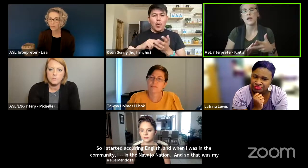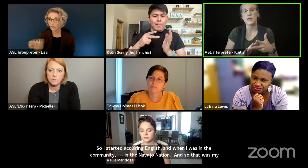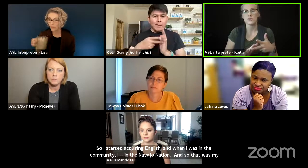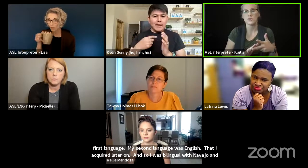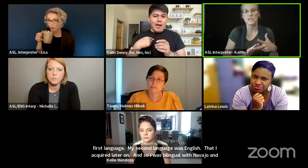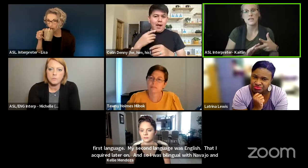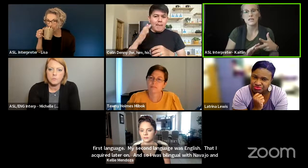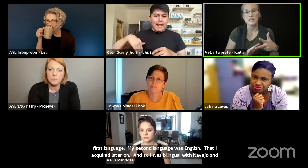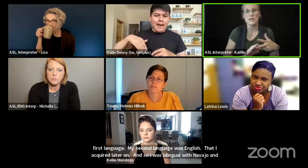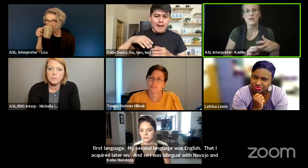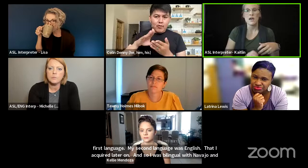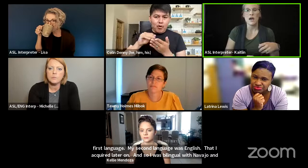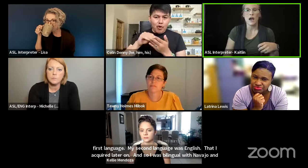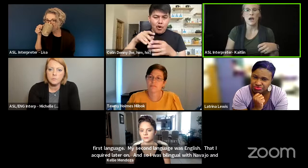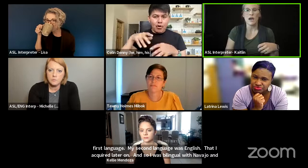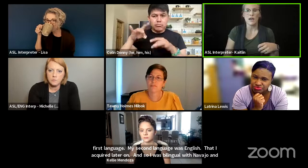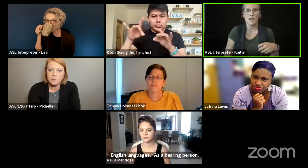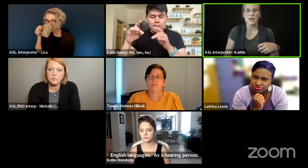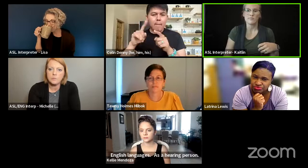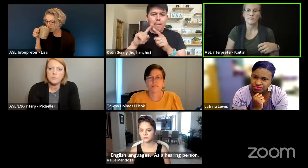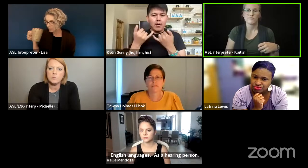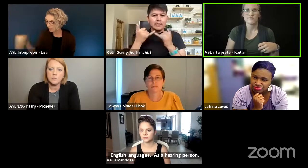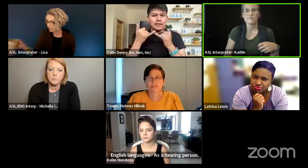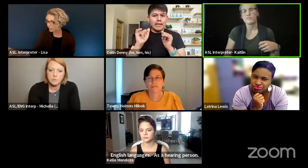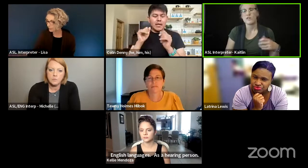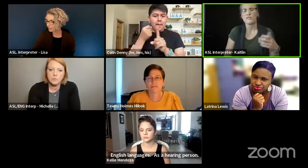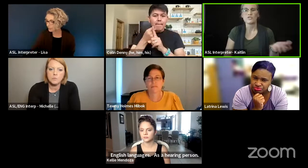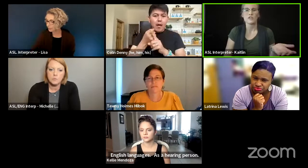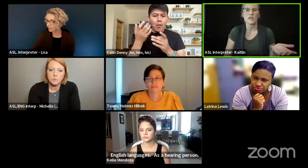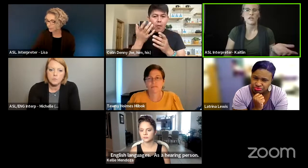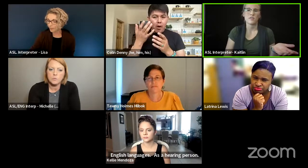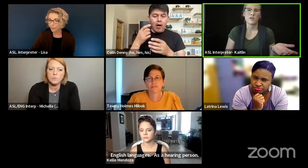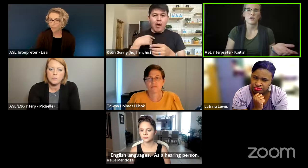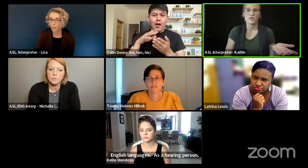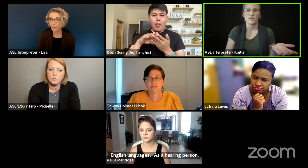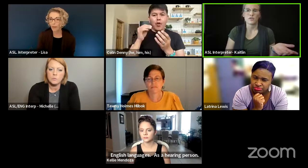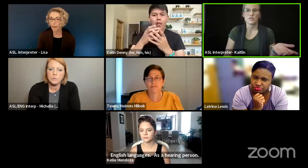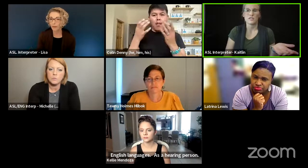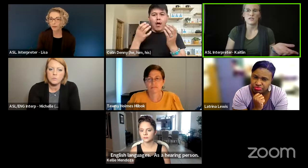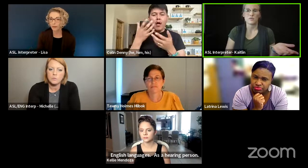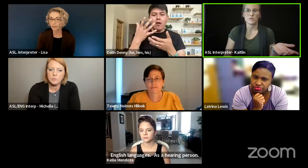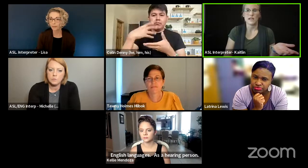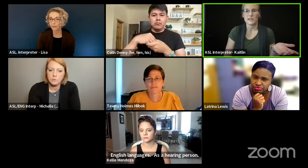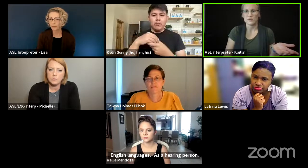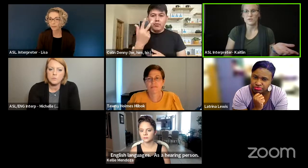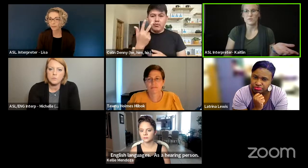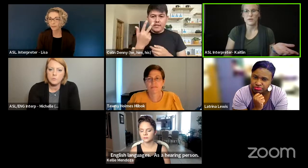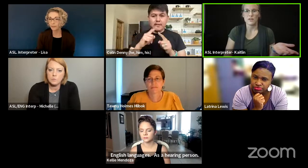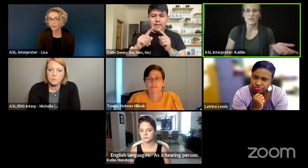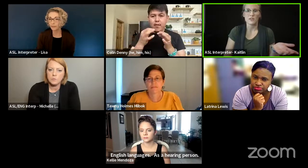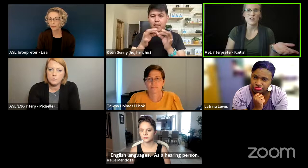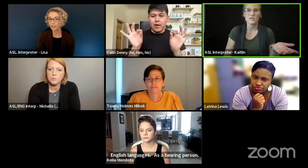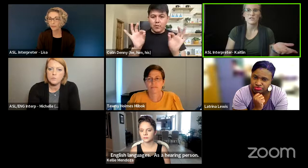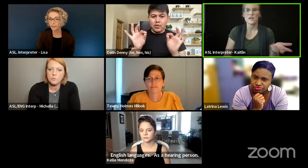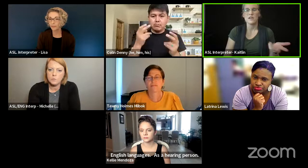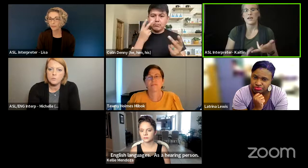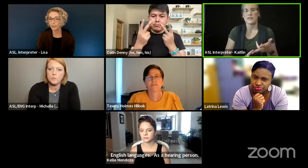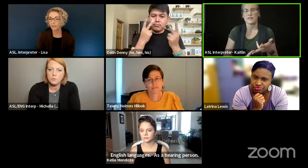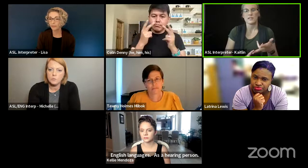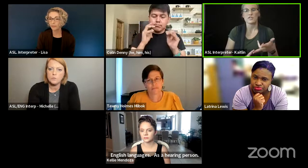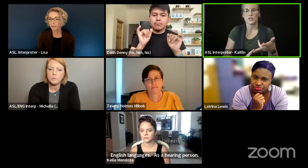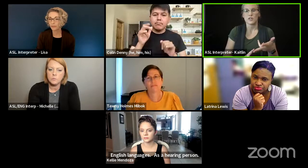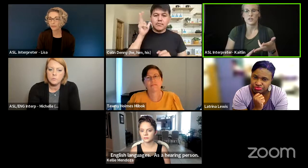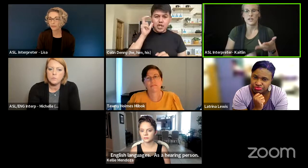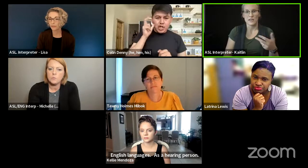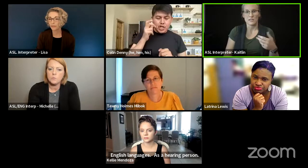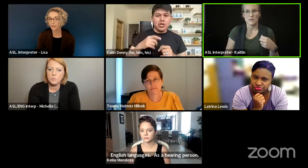And when I was 13, I eventually learned and was diagnosed with my hearing loss, and